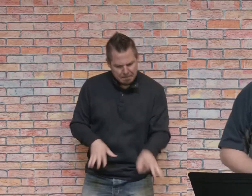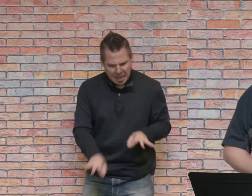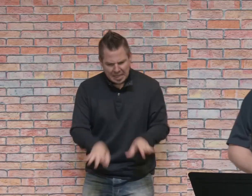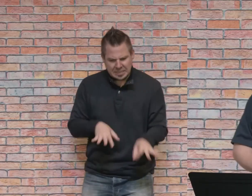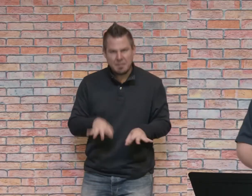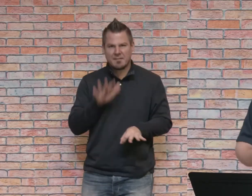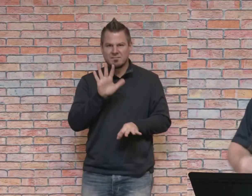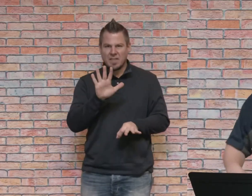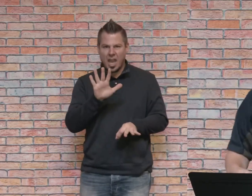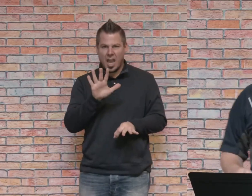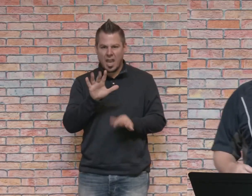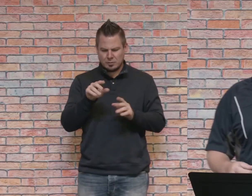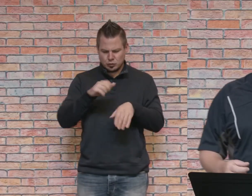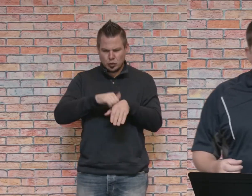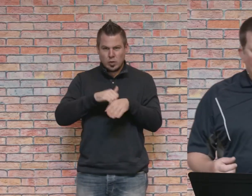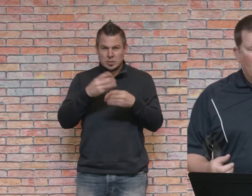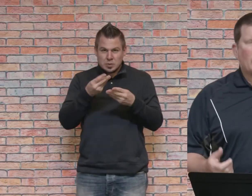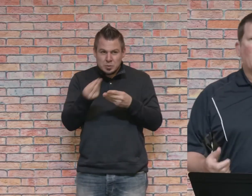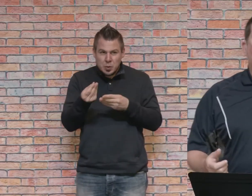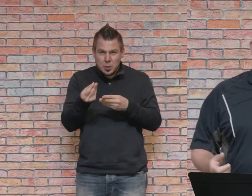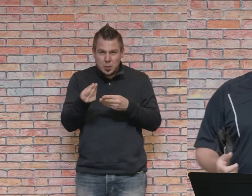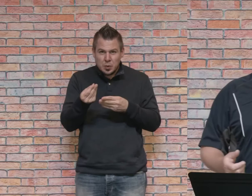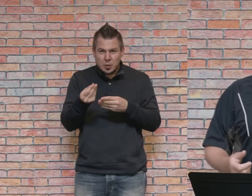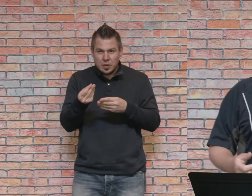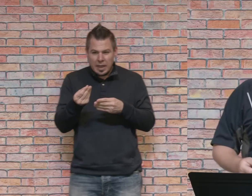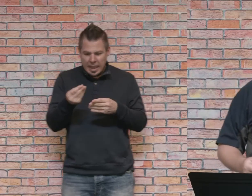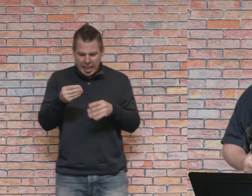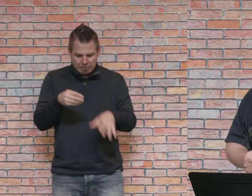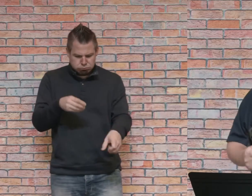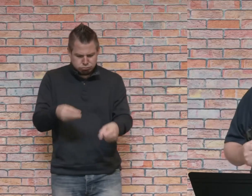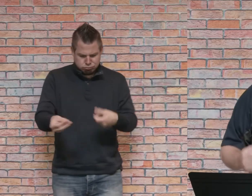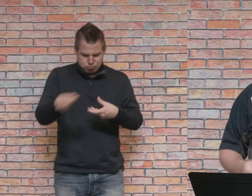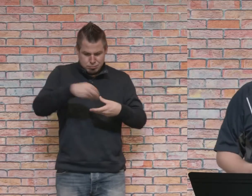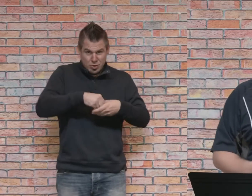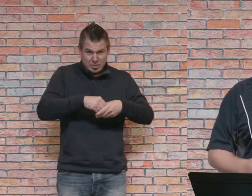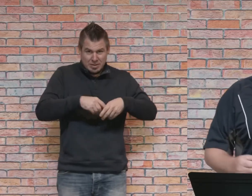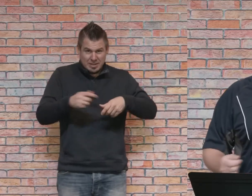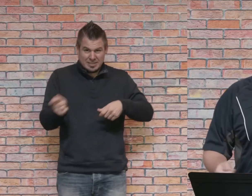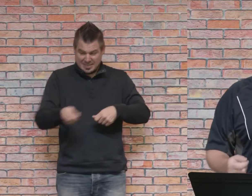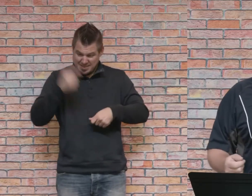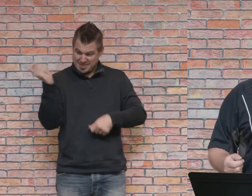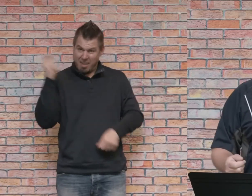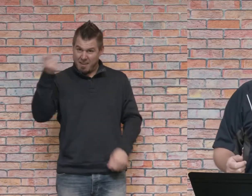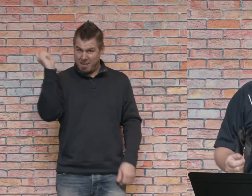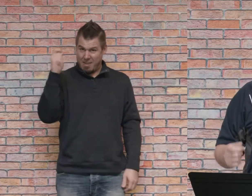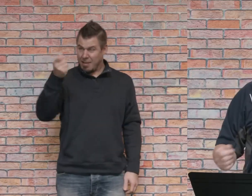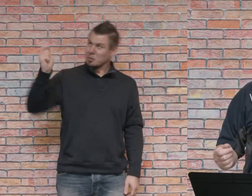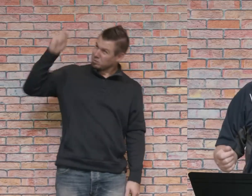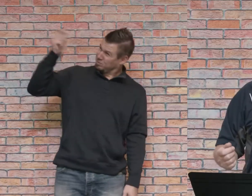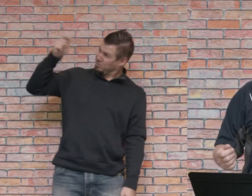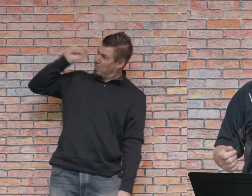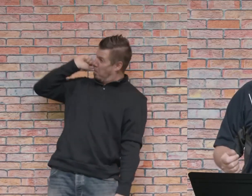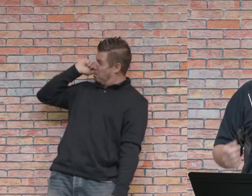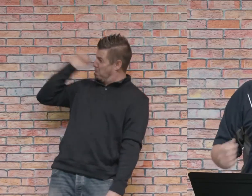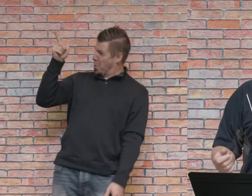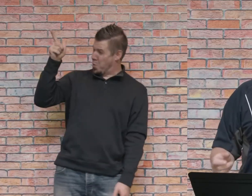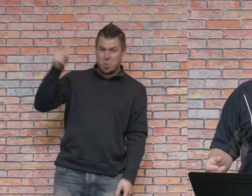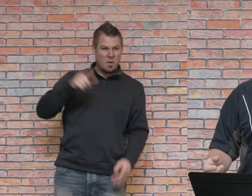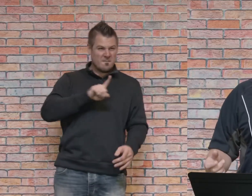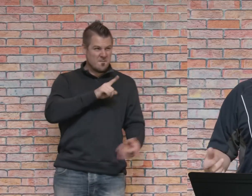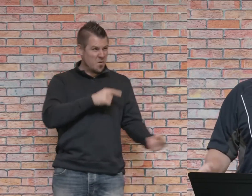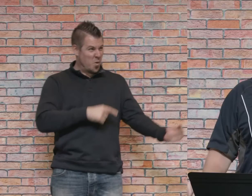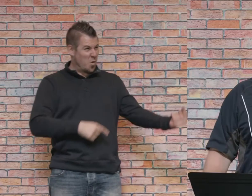river. He puts them in his shepherd bag, and he takes one of those stones then and puts it in his sling, swings it around, and launches it and hits